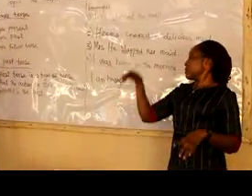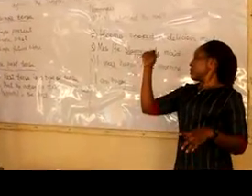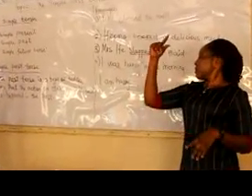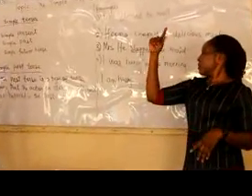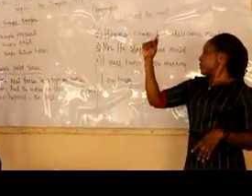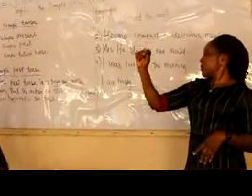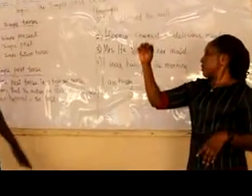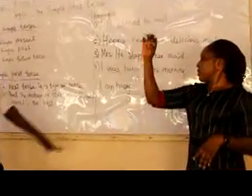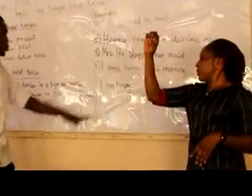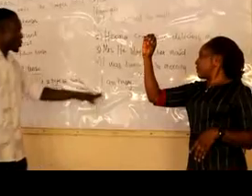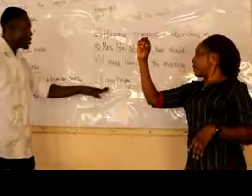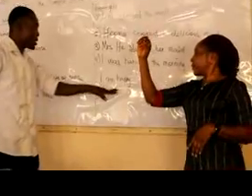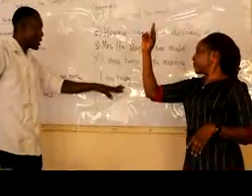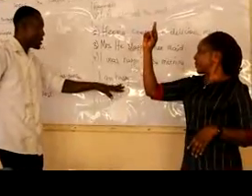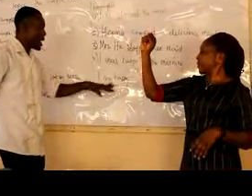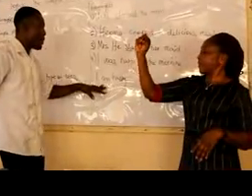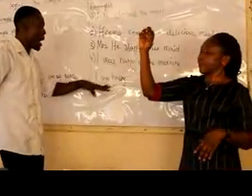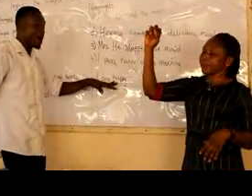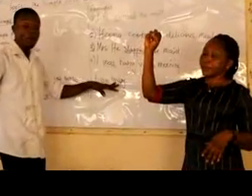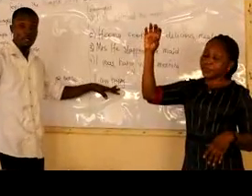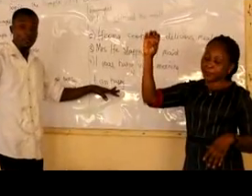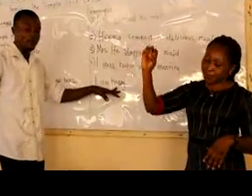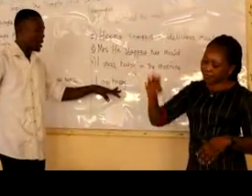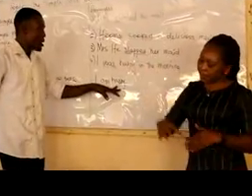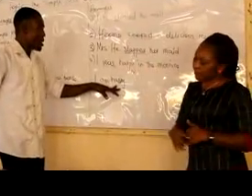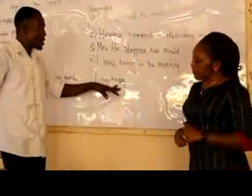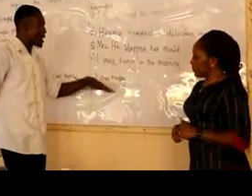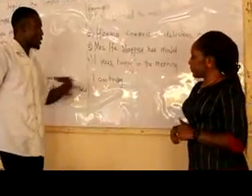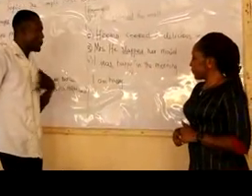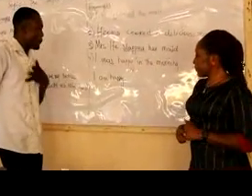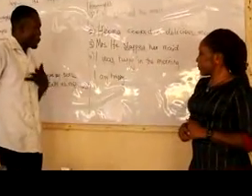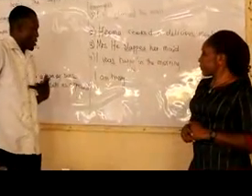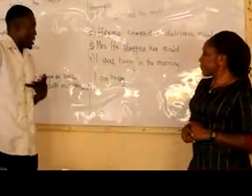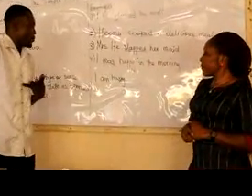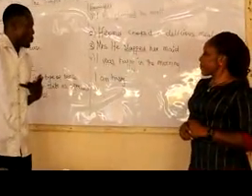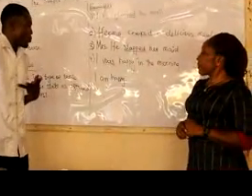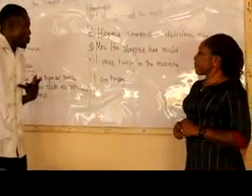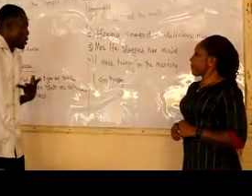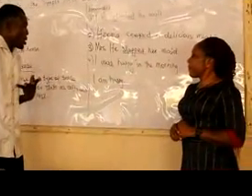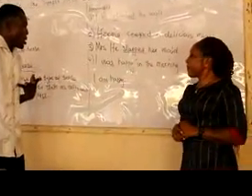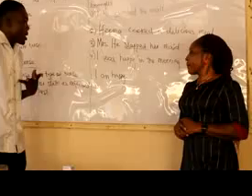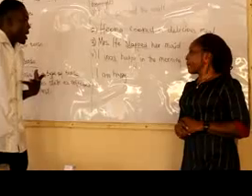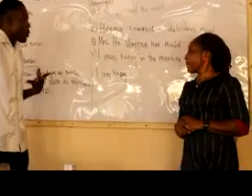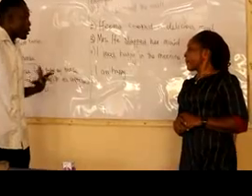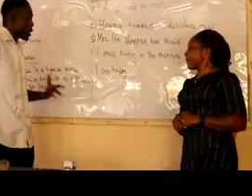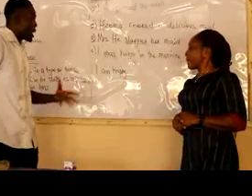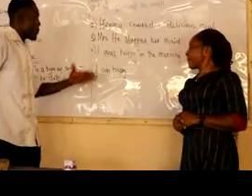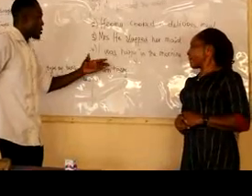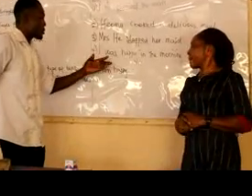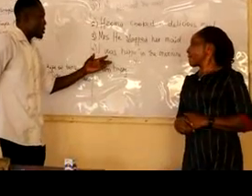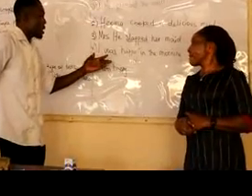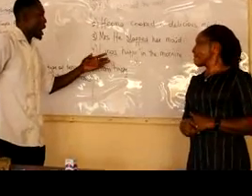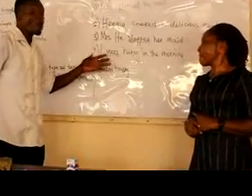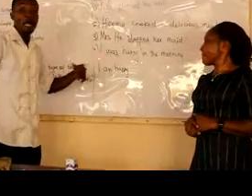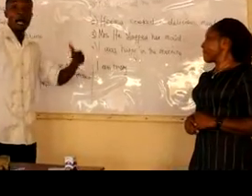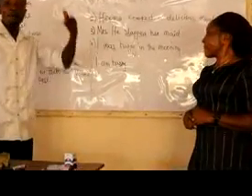It is that simple present tense, I am happy, that if we were talking